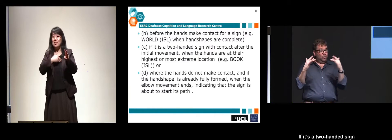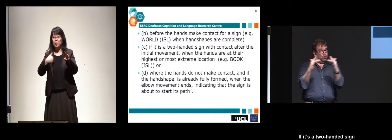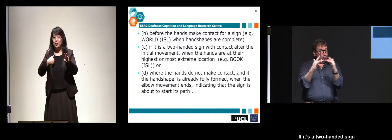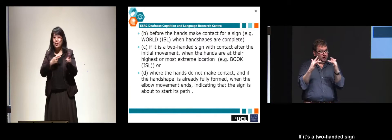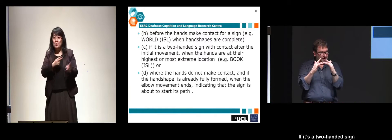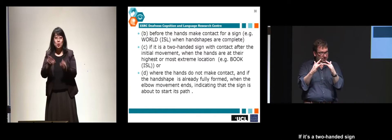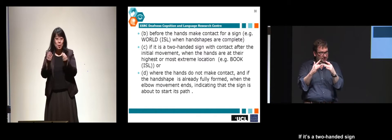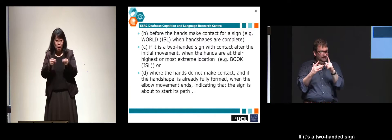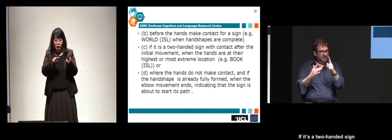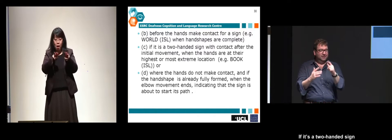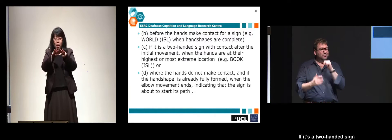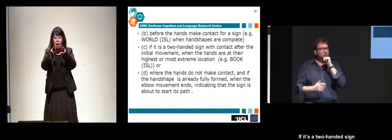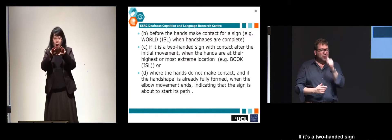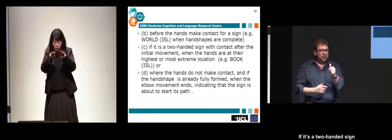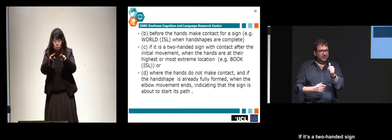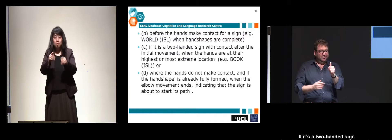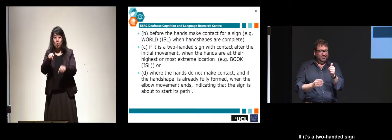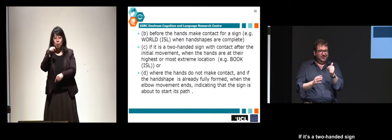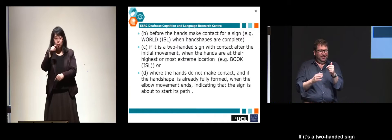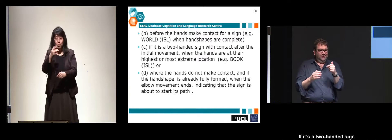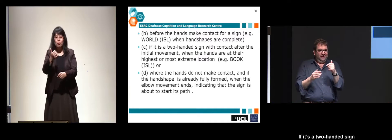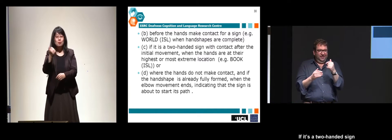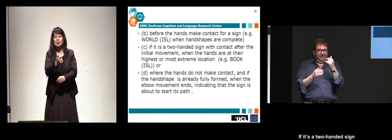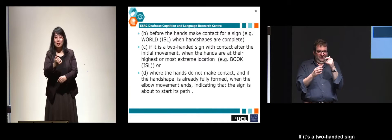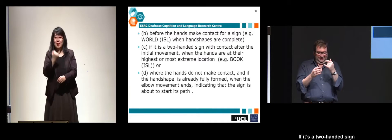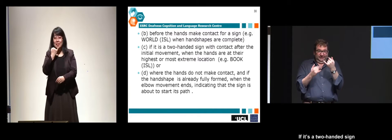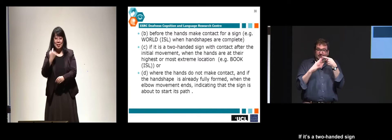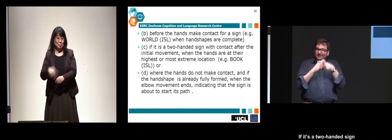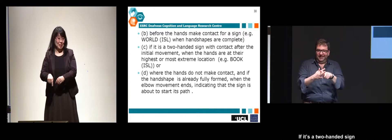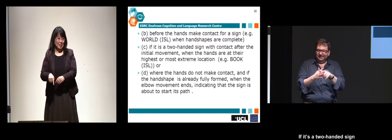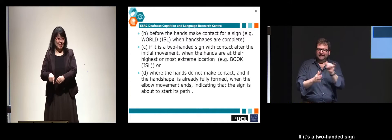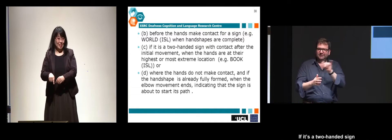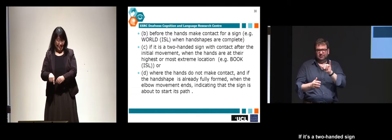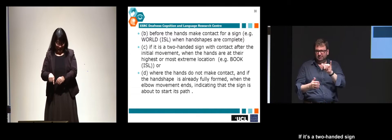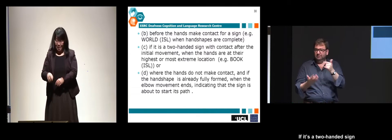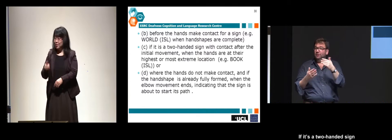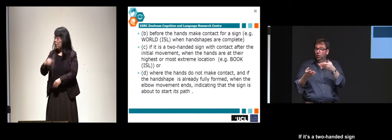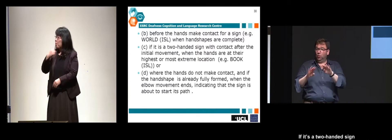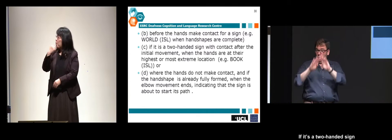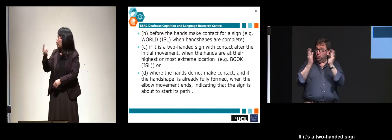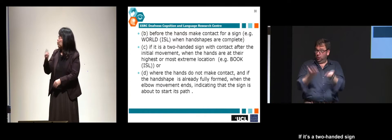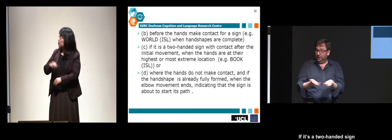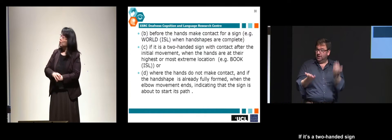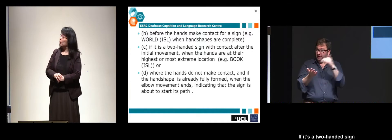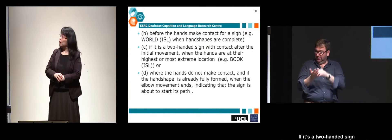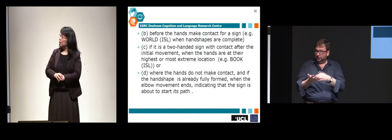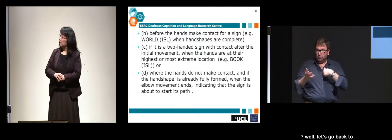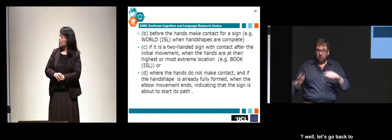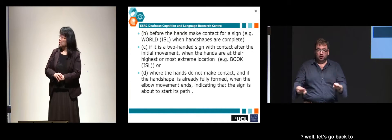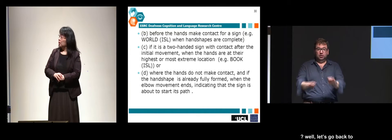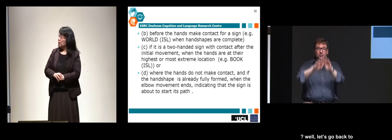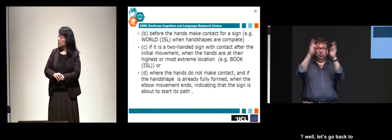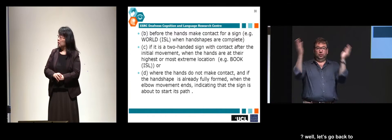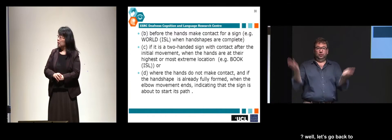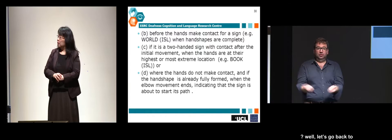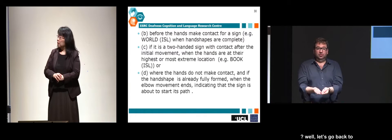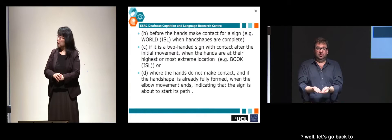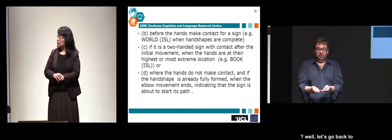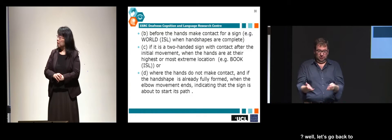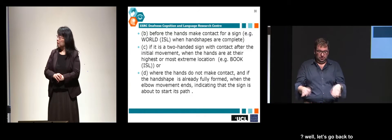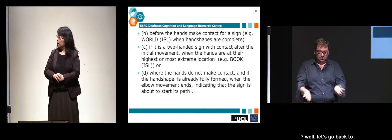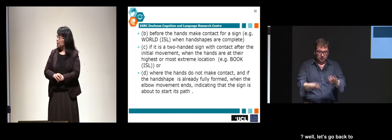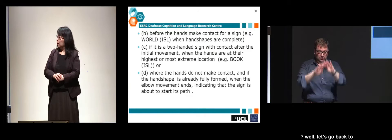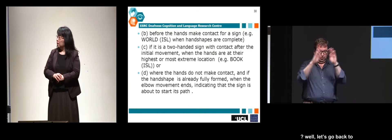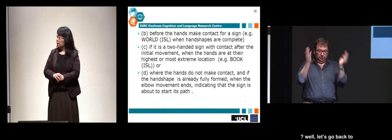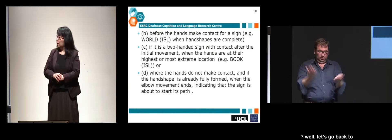If it's a 2-handed sign, where the 2 hands do not make contact, well, let's go back to world